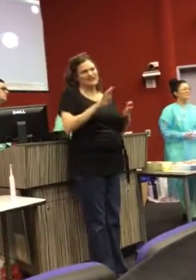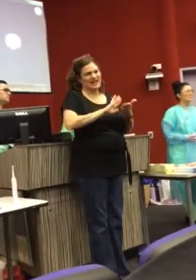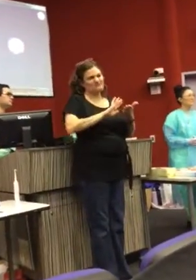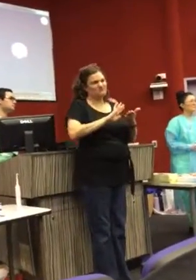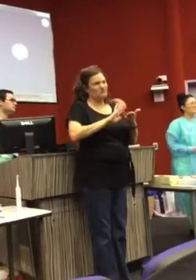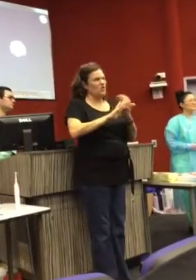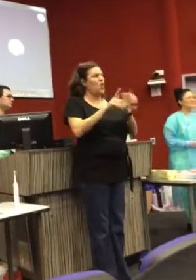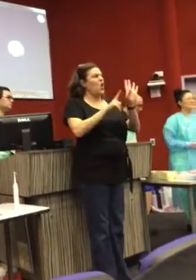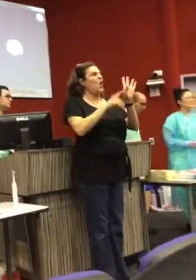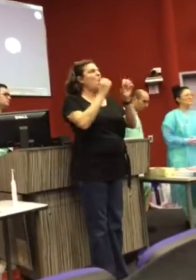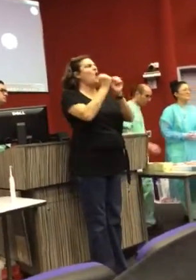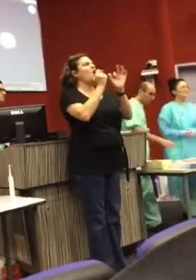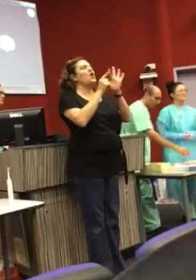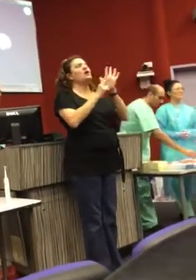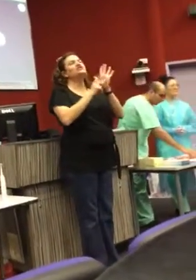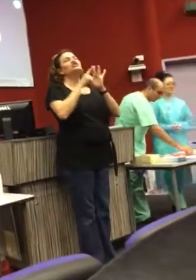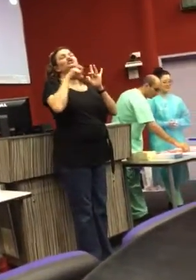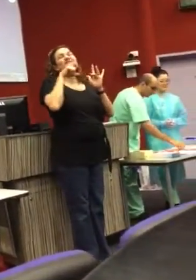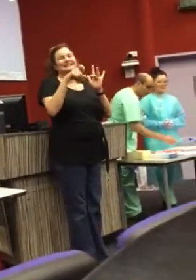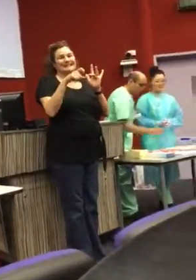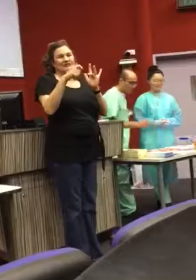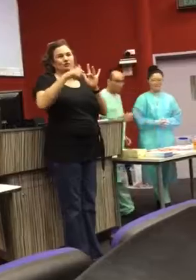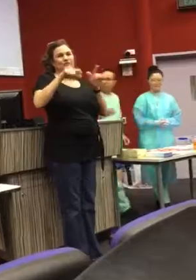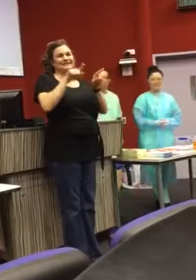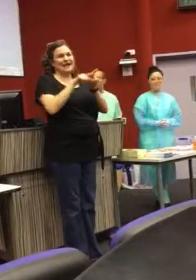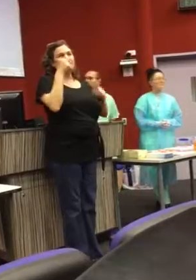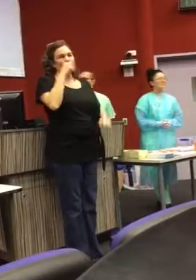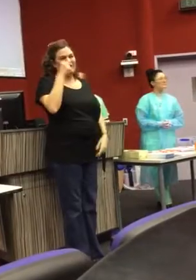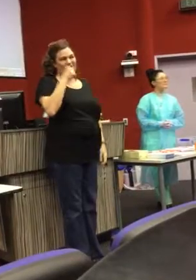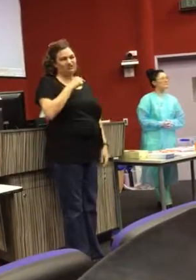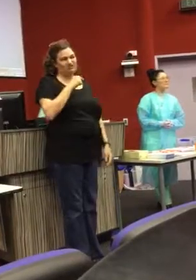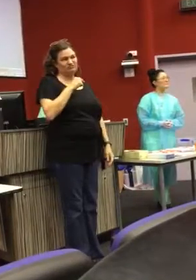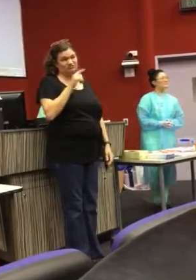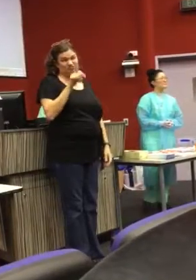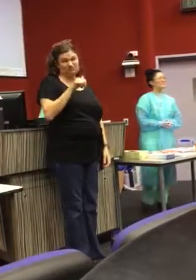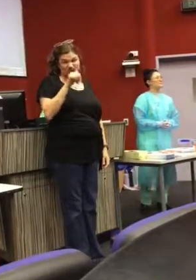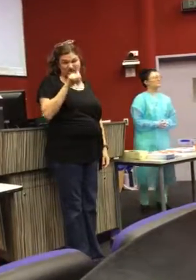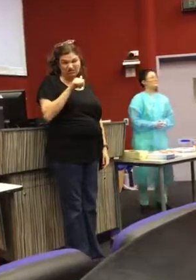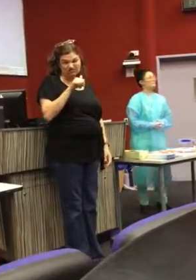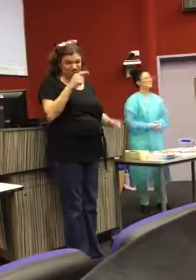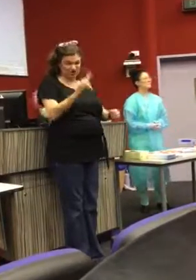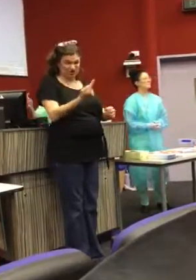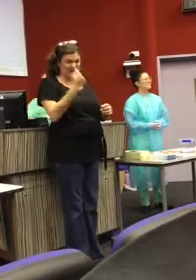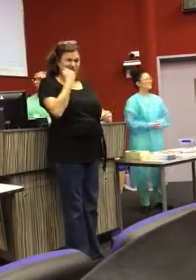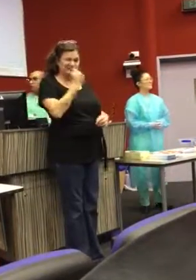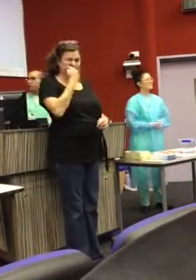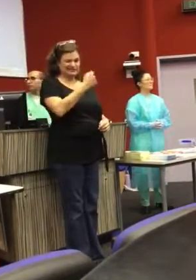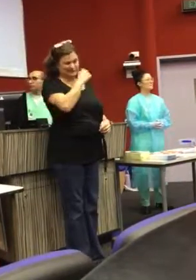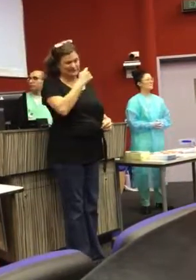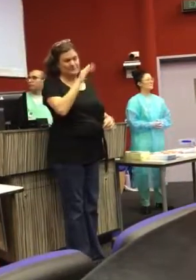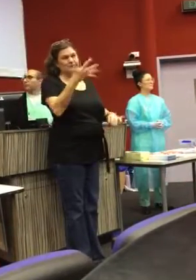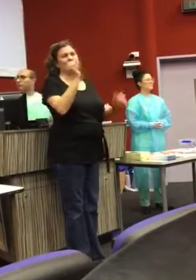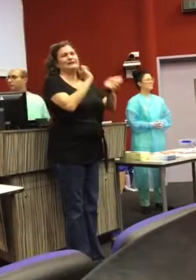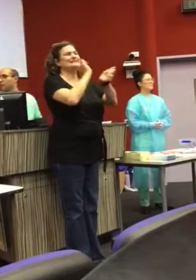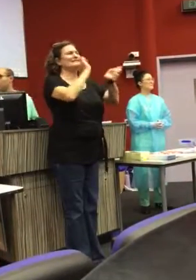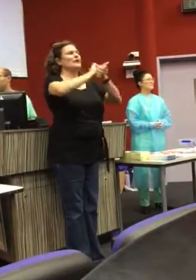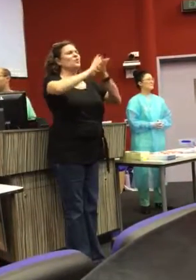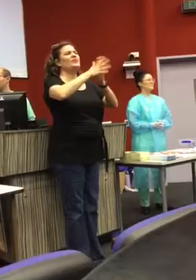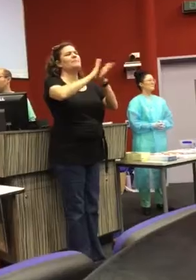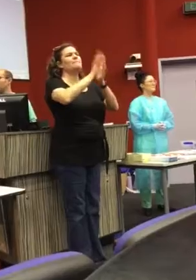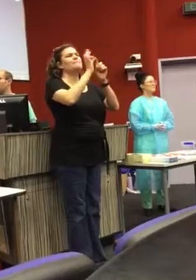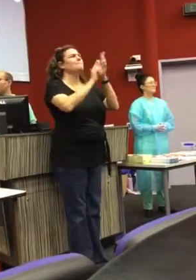hygienic to use the same brush? So you're in the mouth cleaning, you've got all the plaque on the brush. Is it hygienic to use the same brush to do